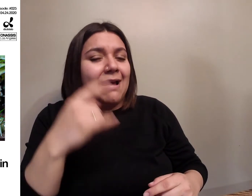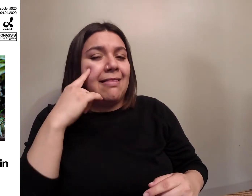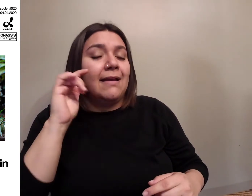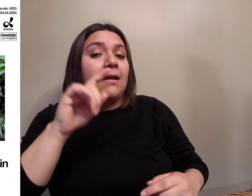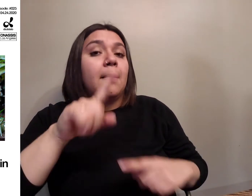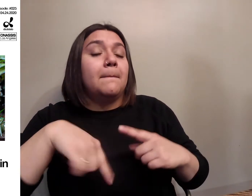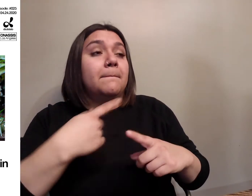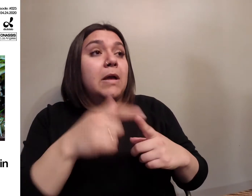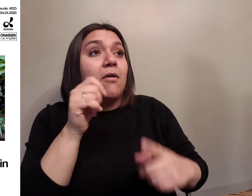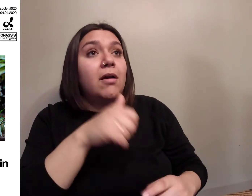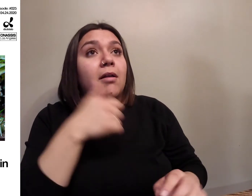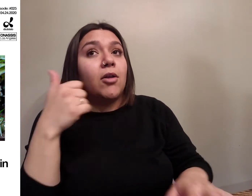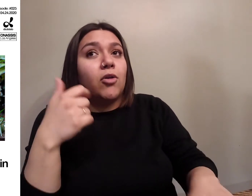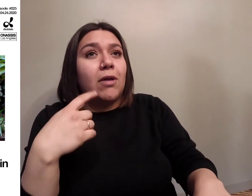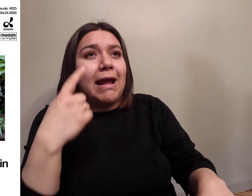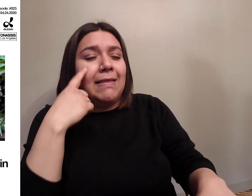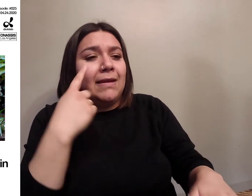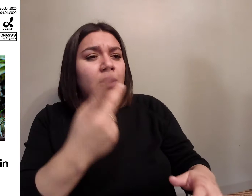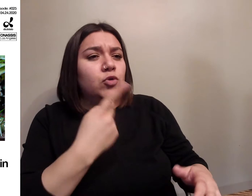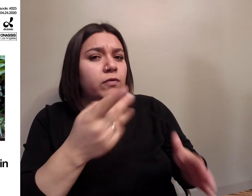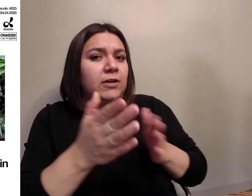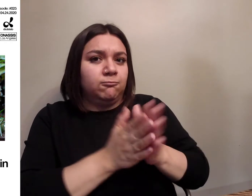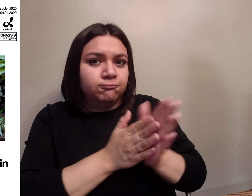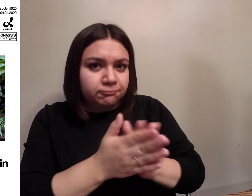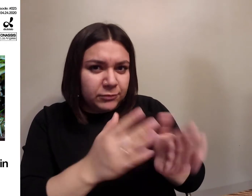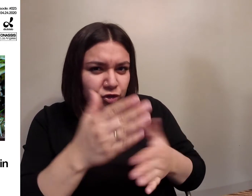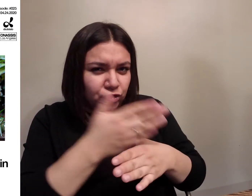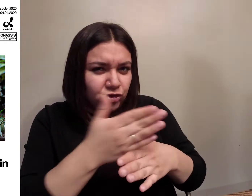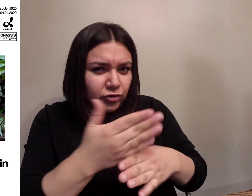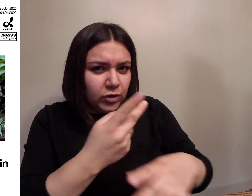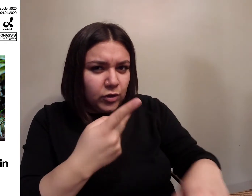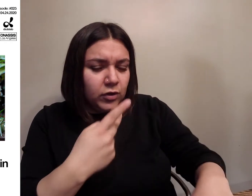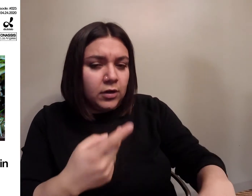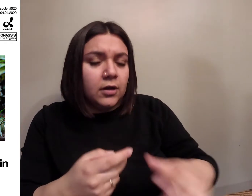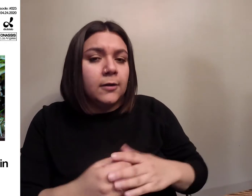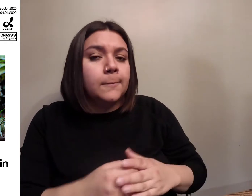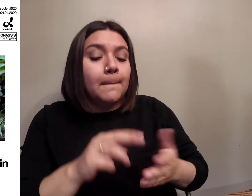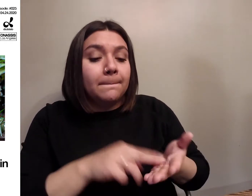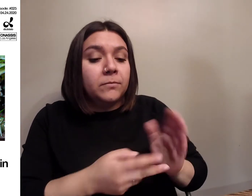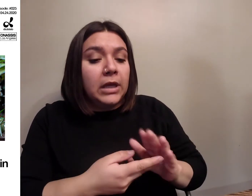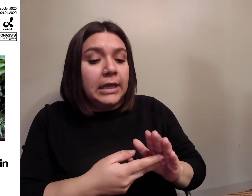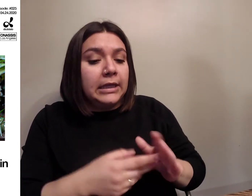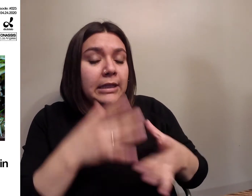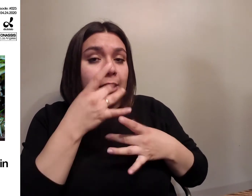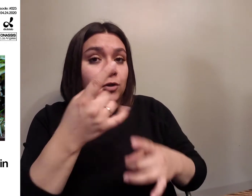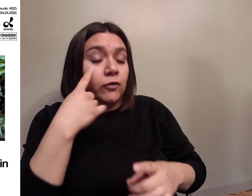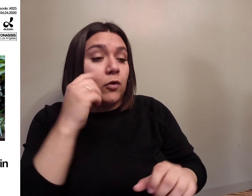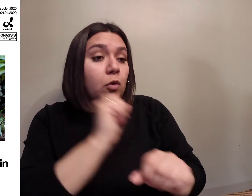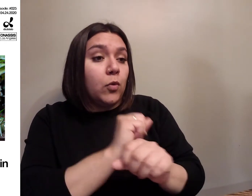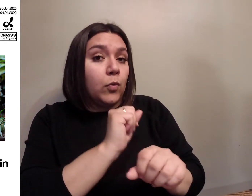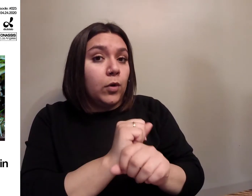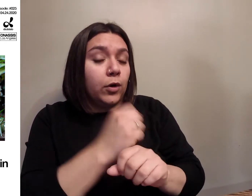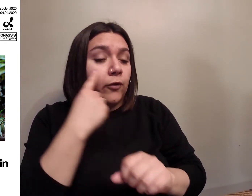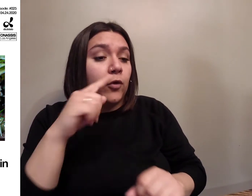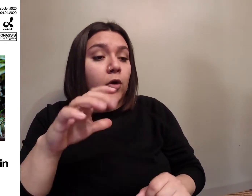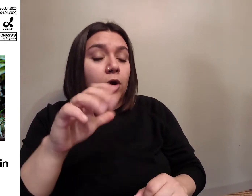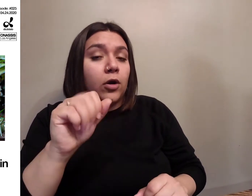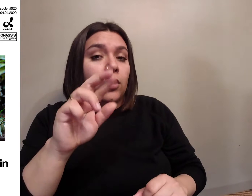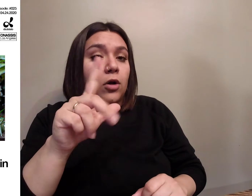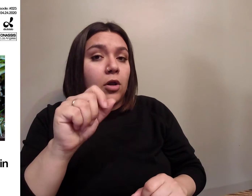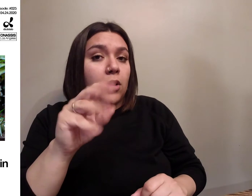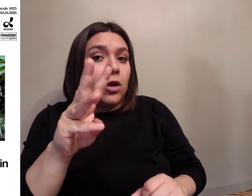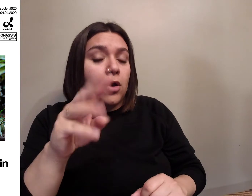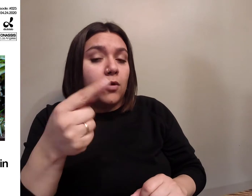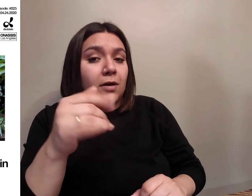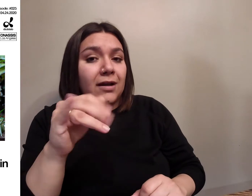Again, Elif, when you mention the word periphery, I think of another interest I believe we share, which